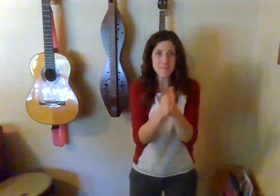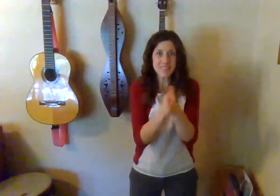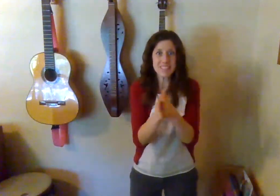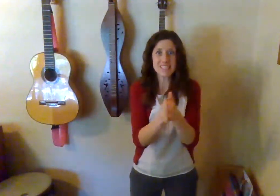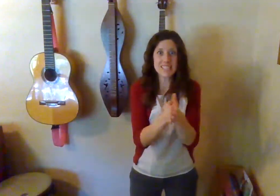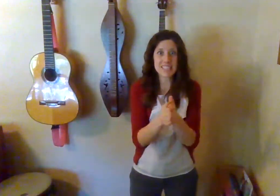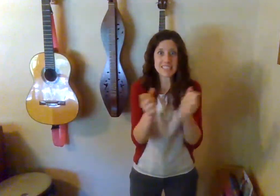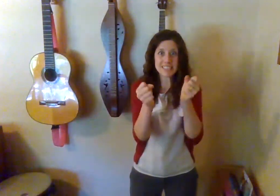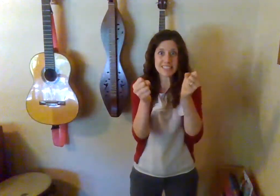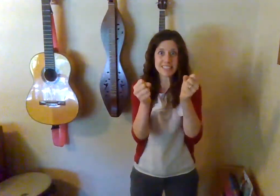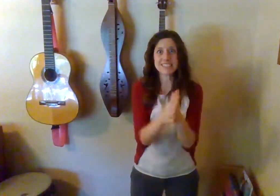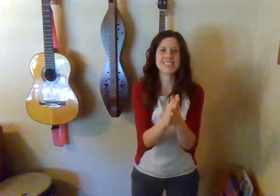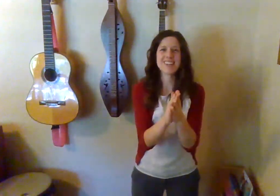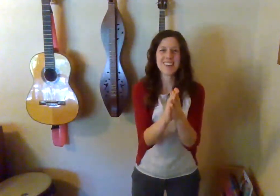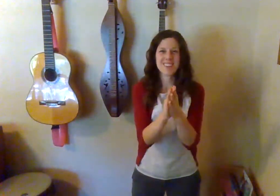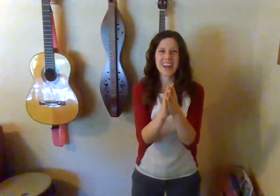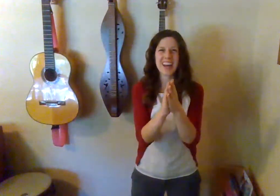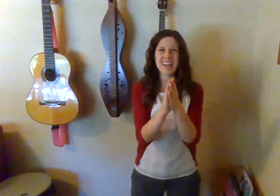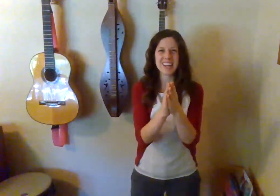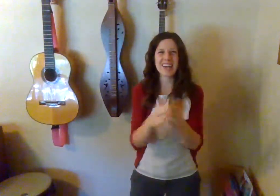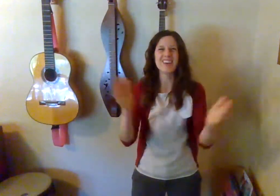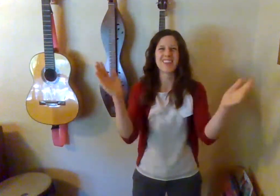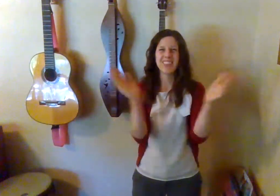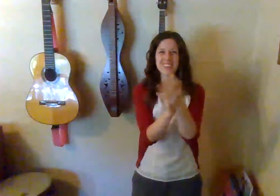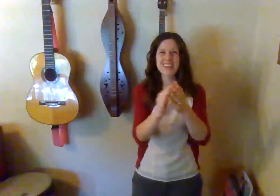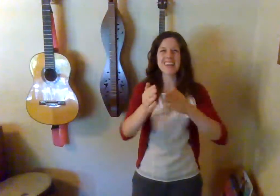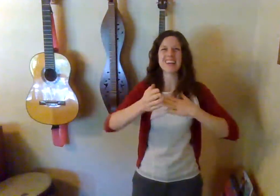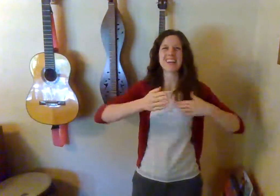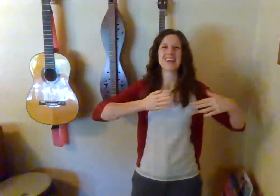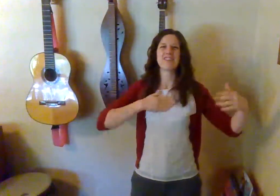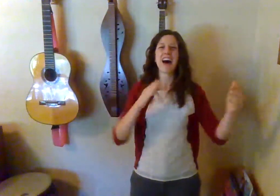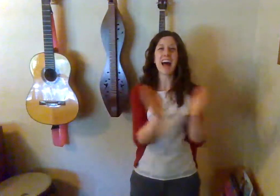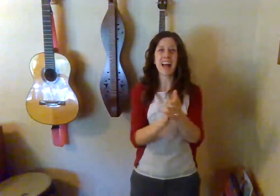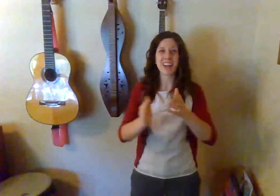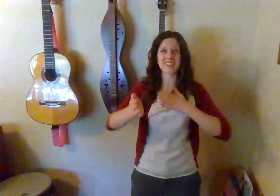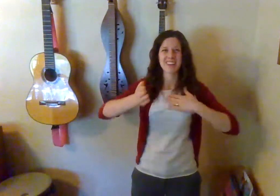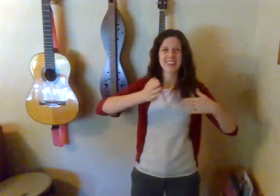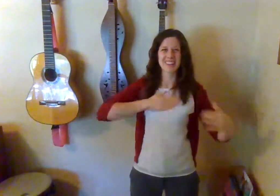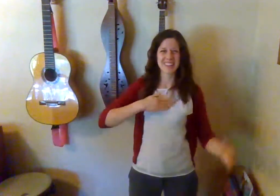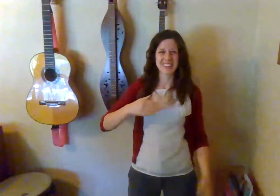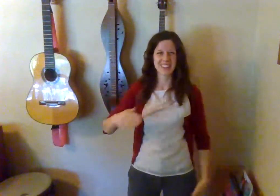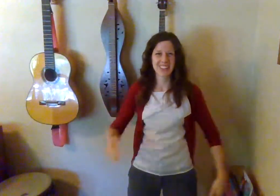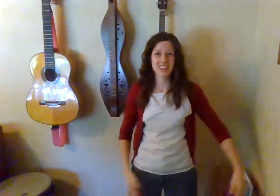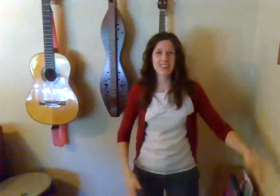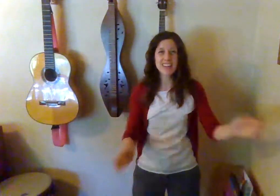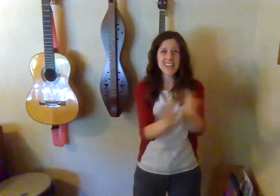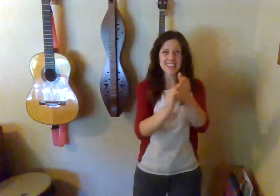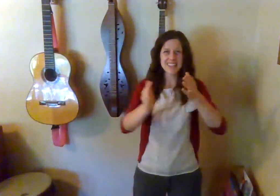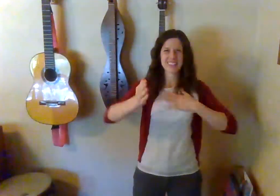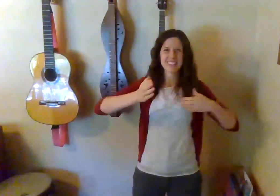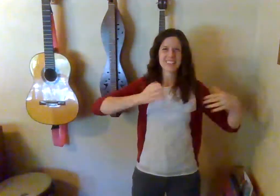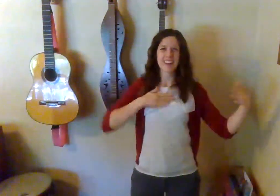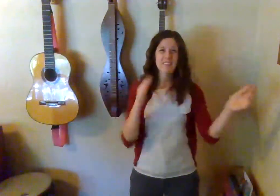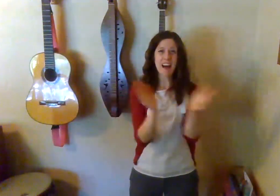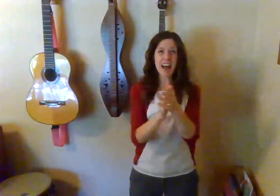This is it. Ready, go. Three. Five. Three. Five.